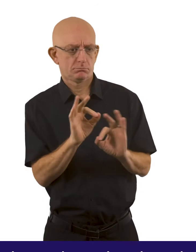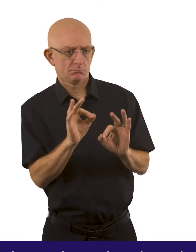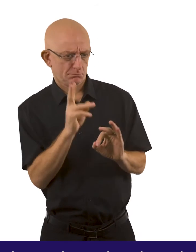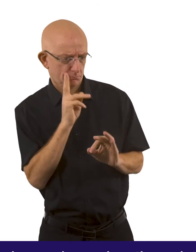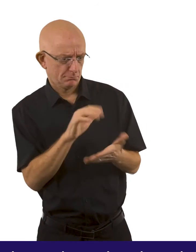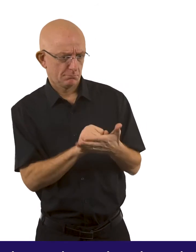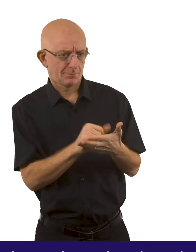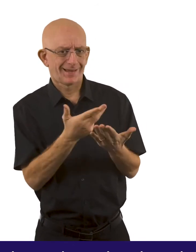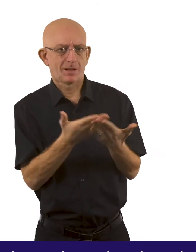opportunity.